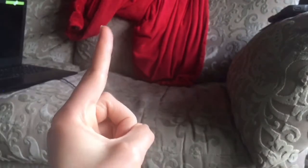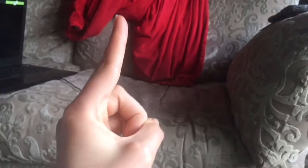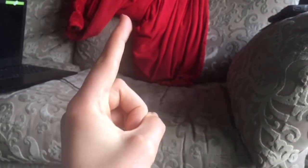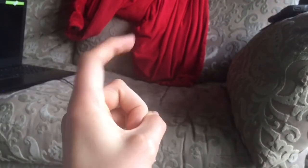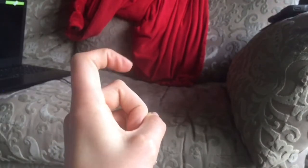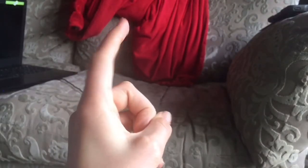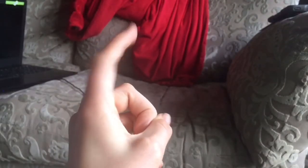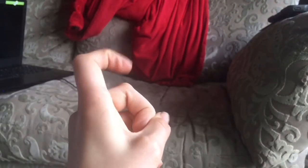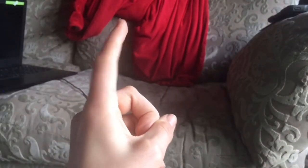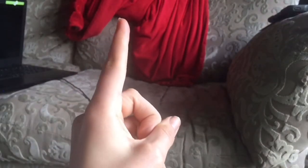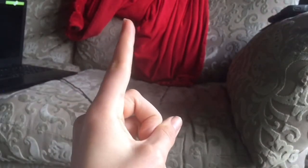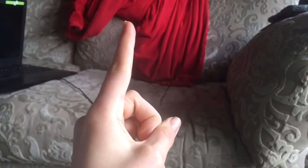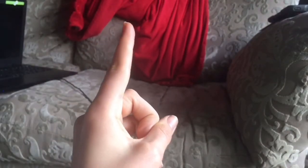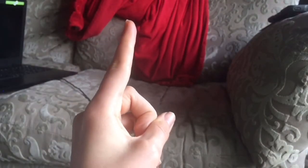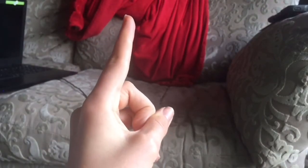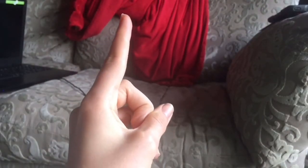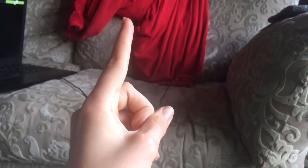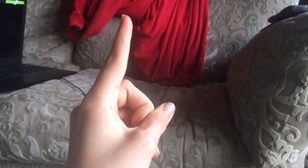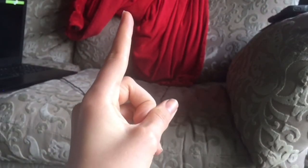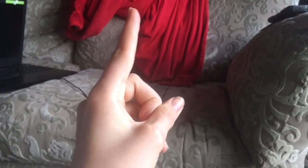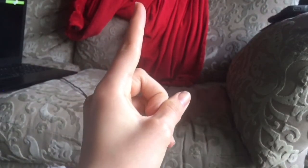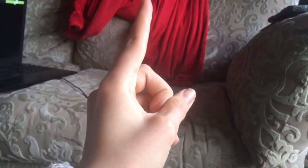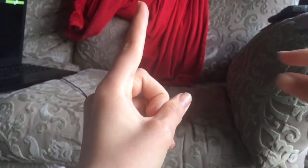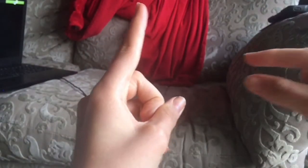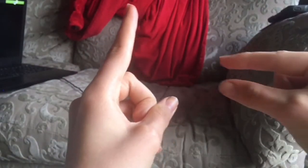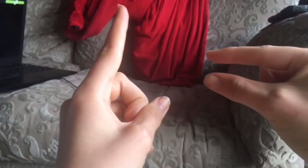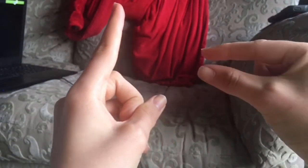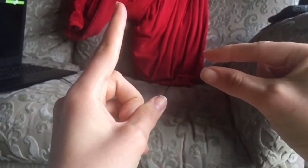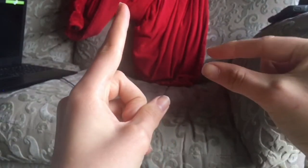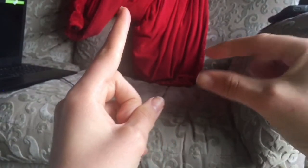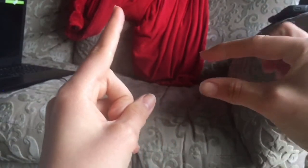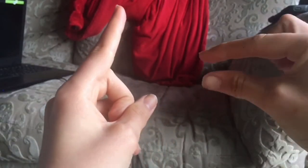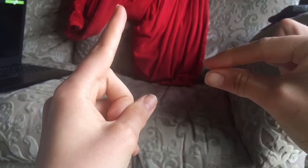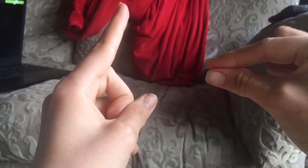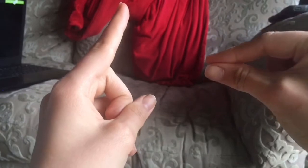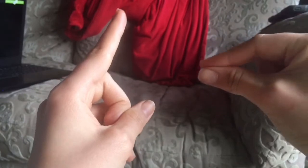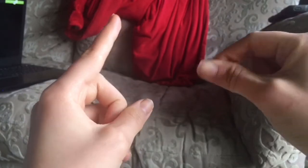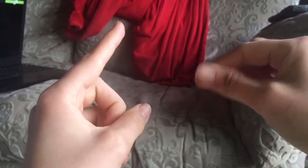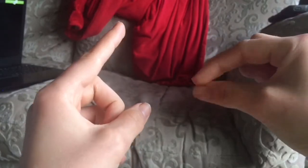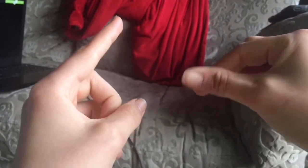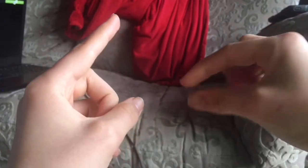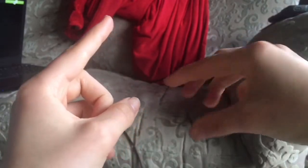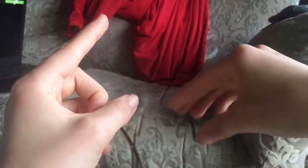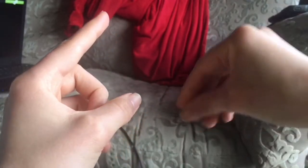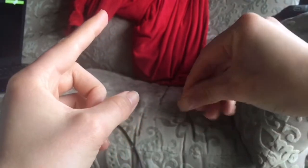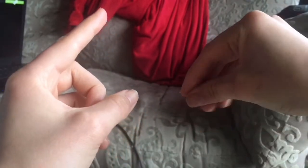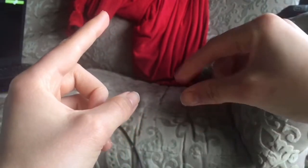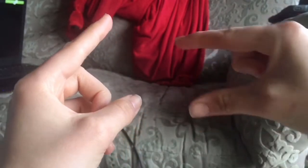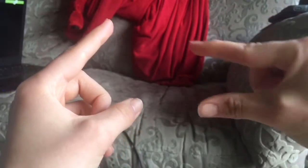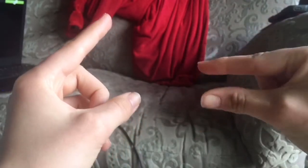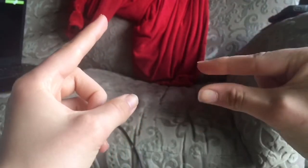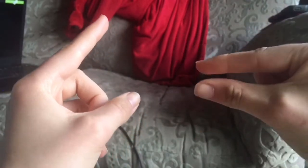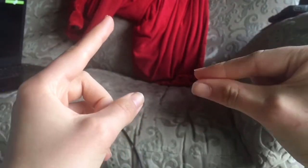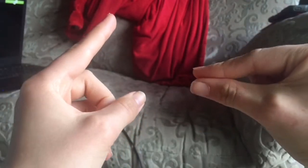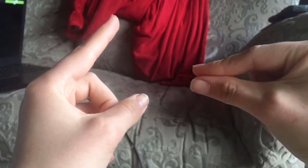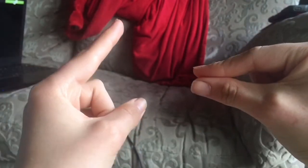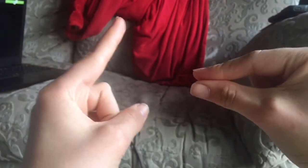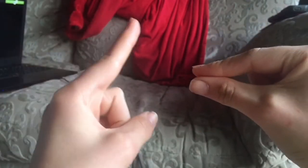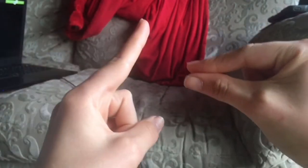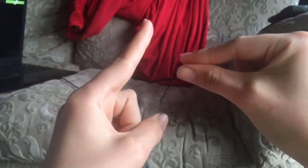pointing finger again on our left hand, but this time we're going to make it look like we're getting a pinch of salt, and we're just going